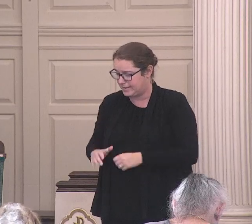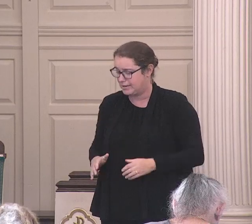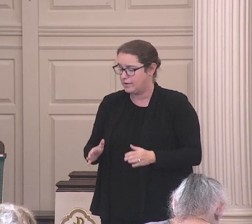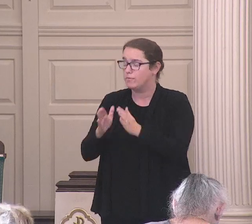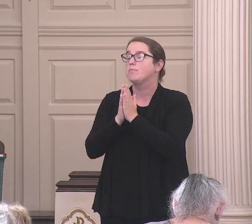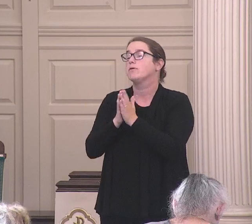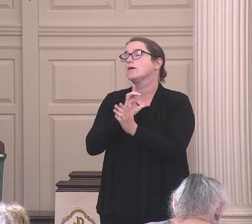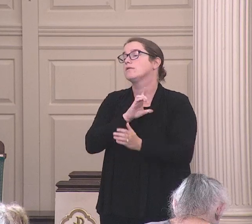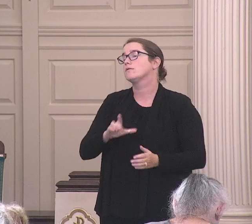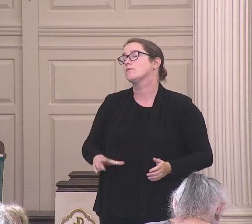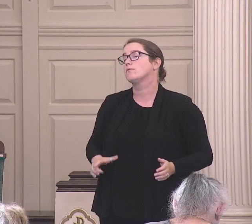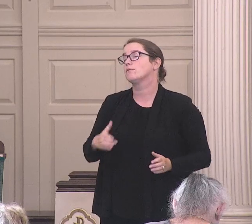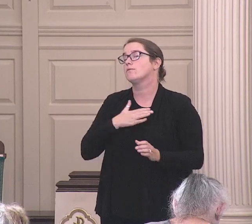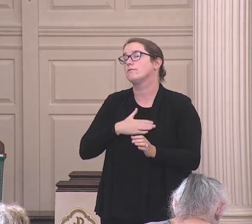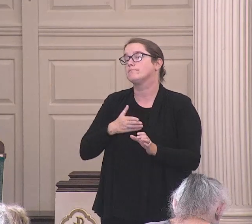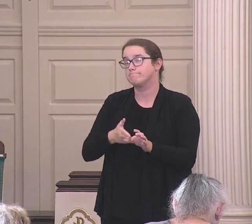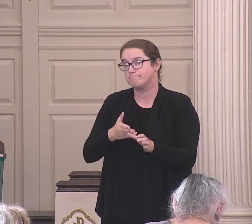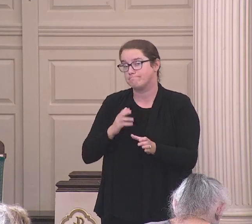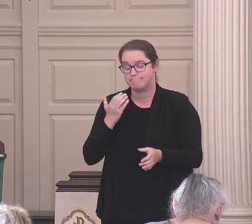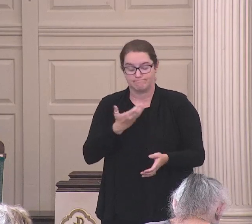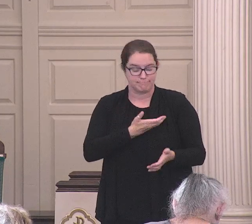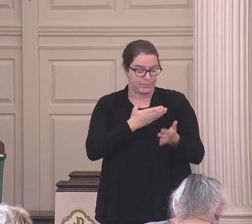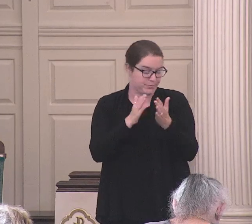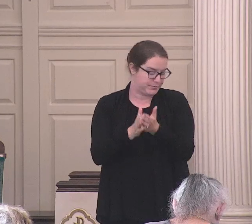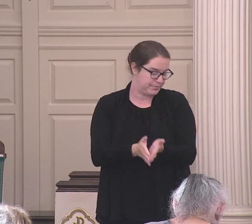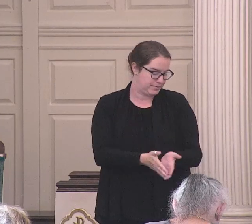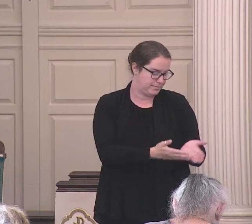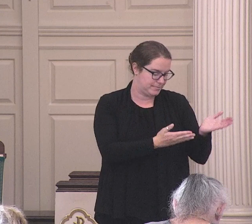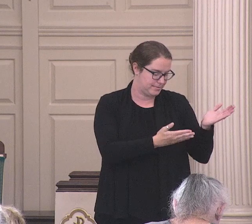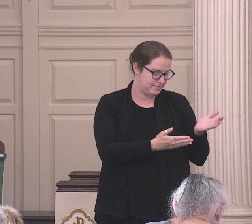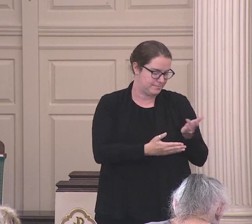the Lord. Lord, hear our prayer.